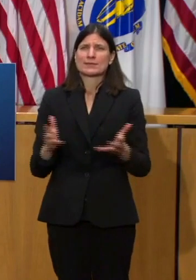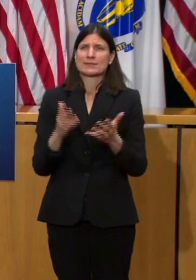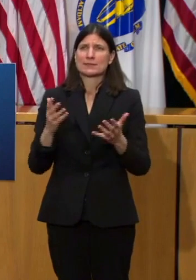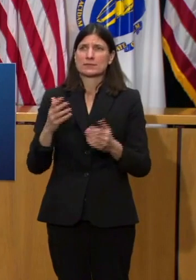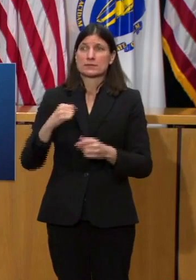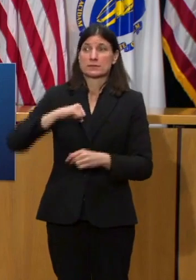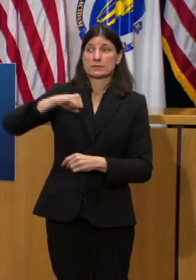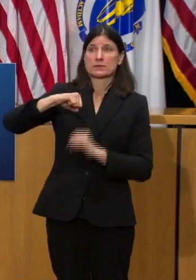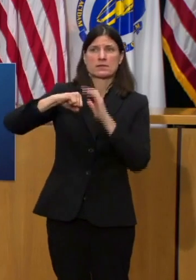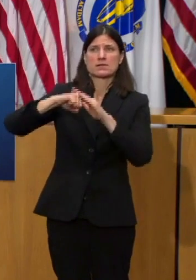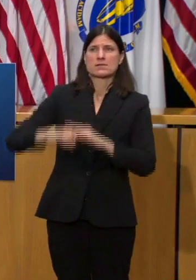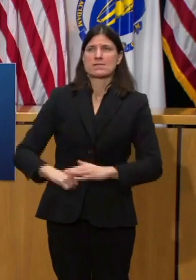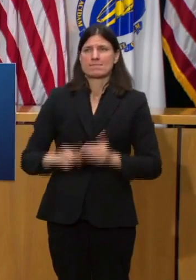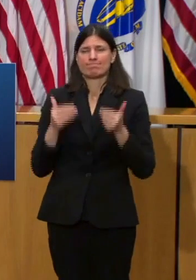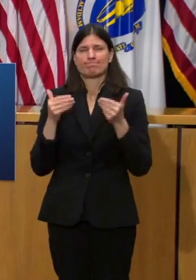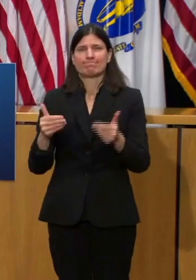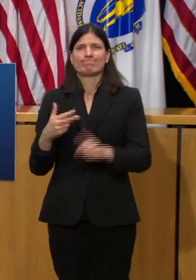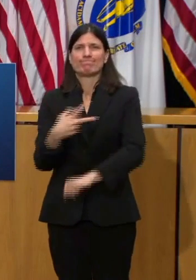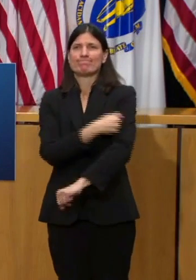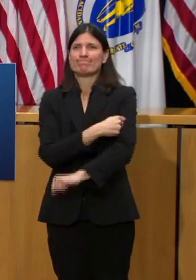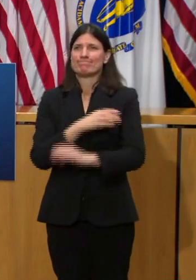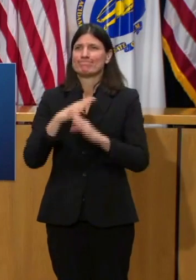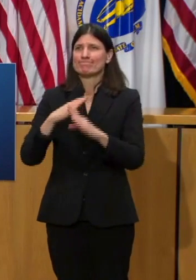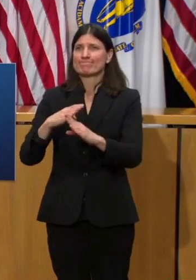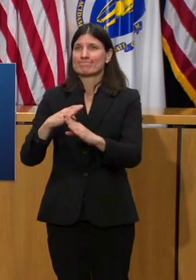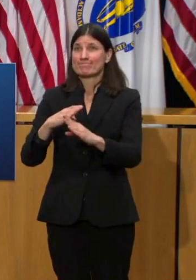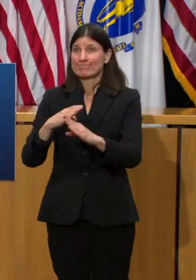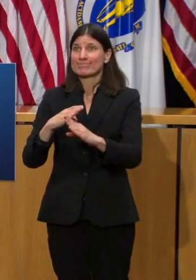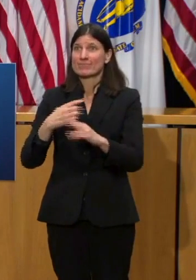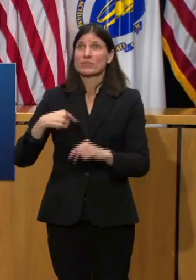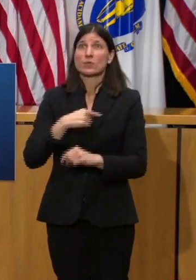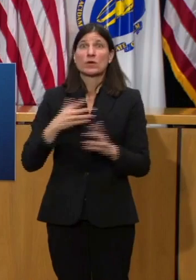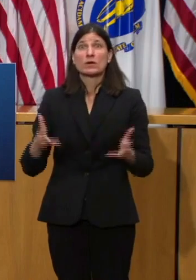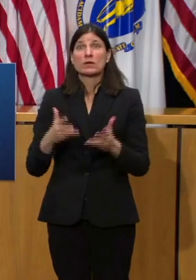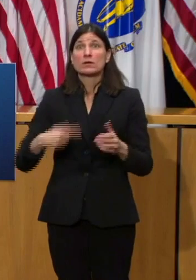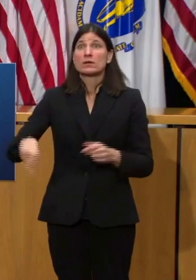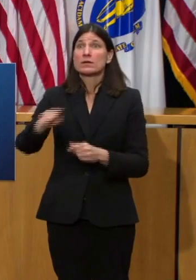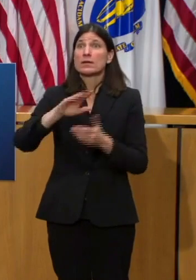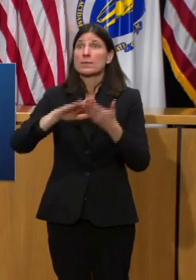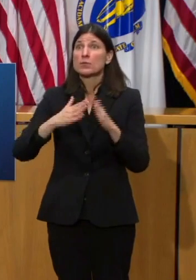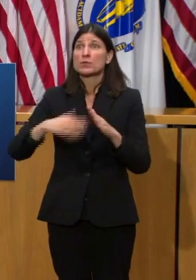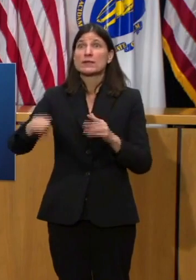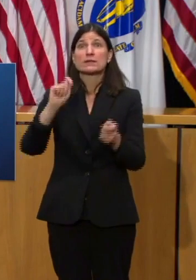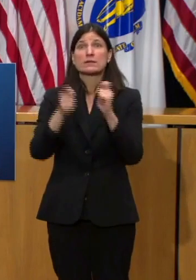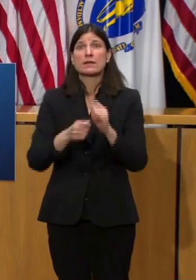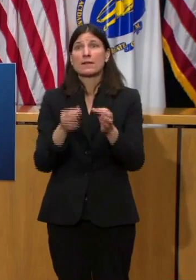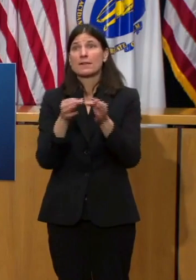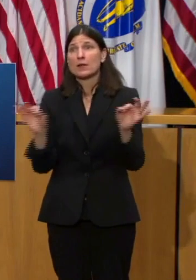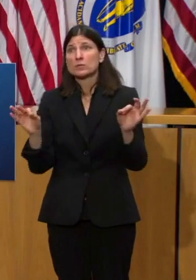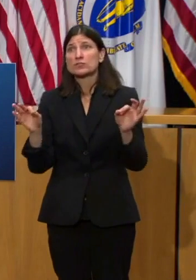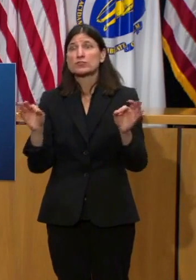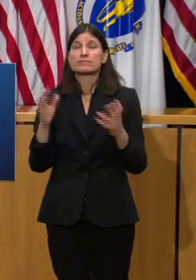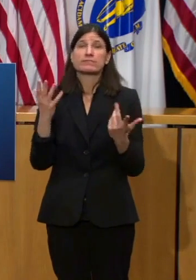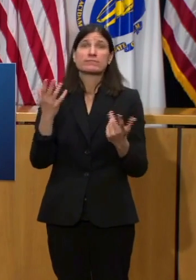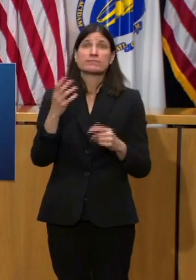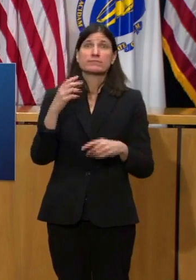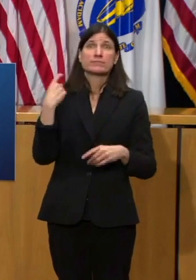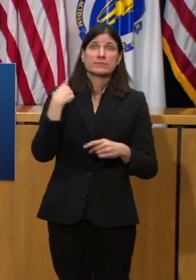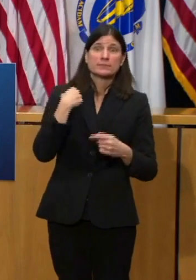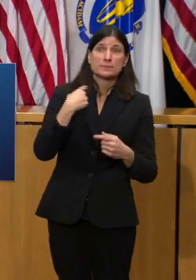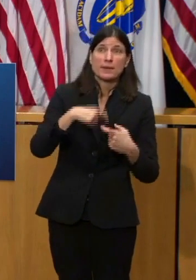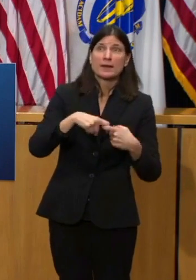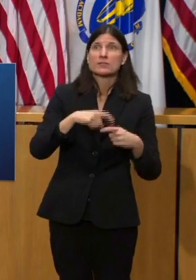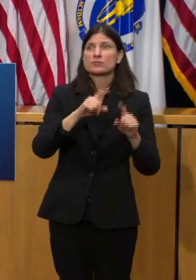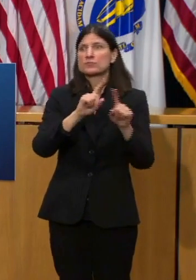in multiple languages. We also will work to plan, develop, or coordinate vaccine programs for